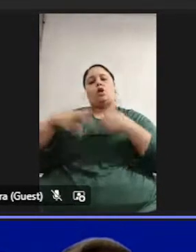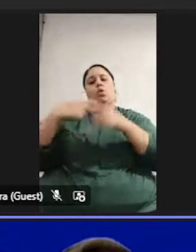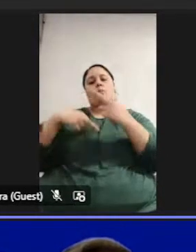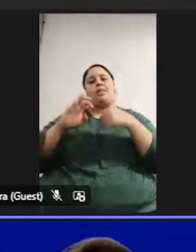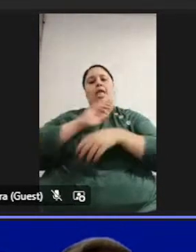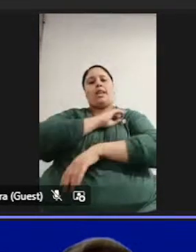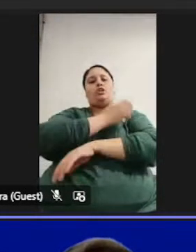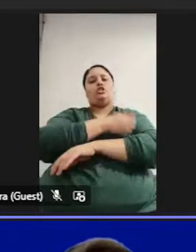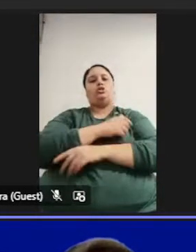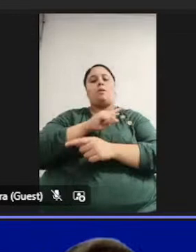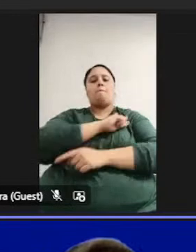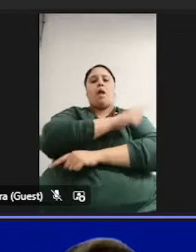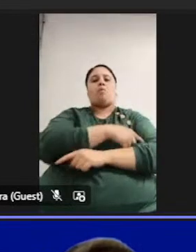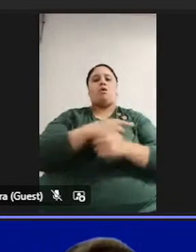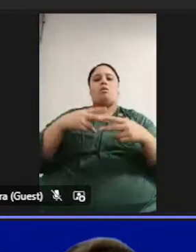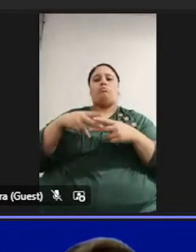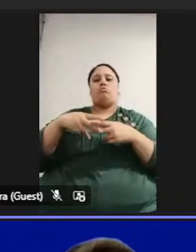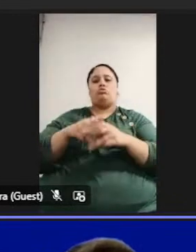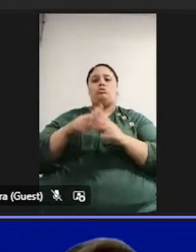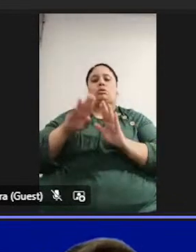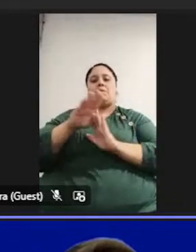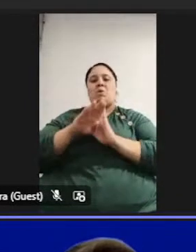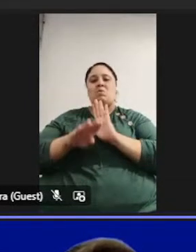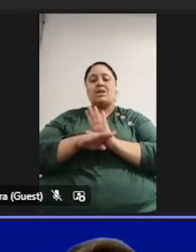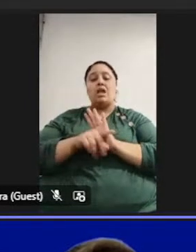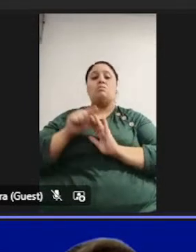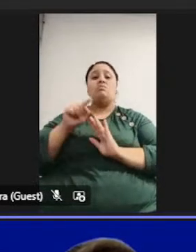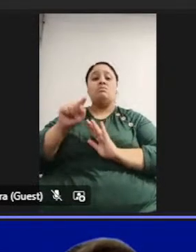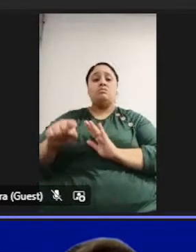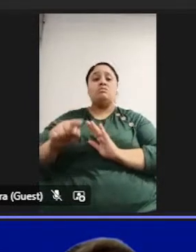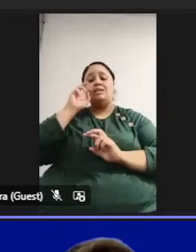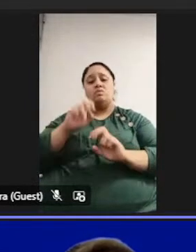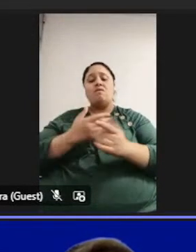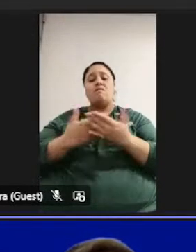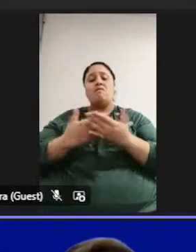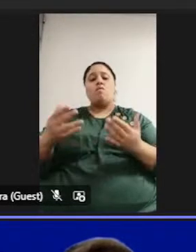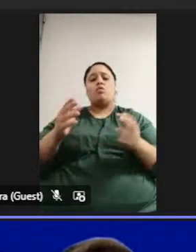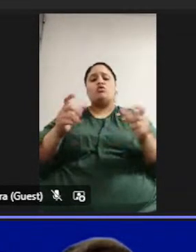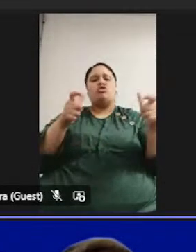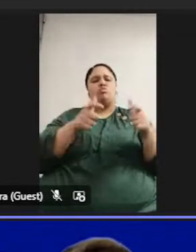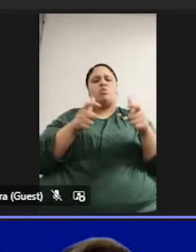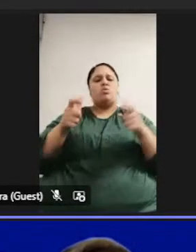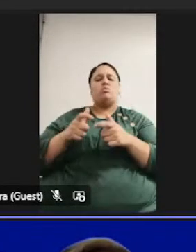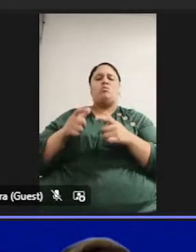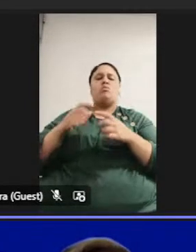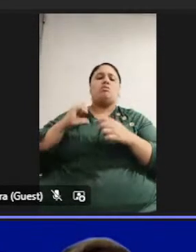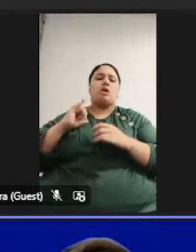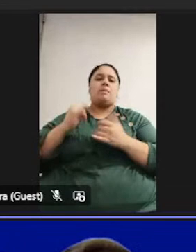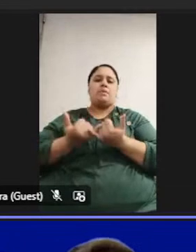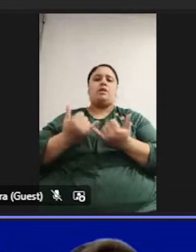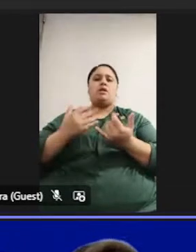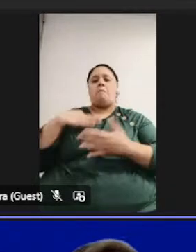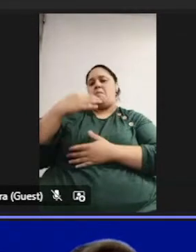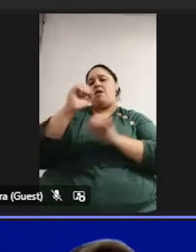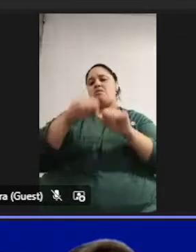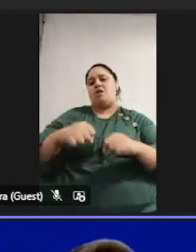what support might be needed for utility scale companies to apply for and be successful in the REAP program.